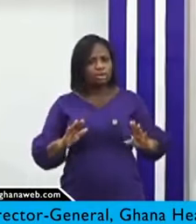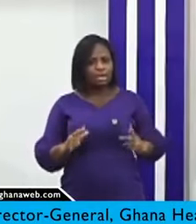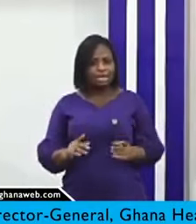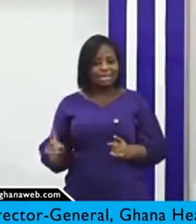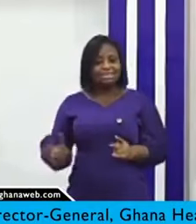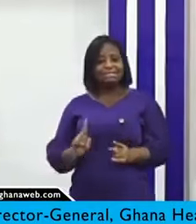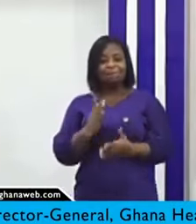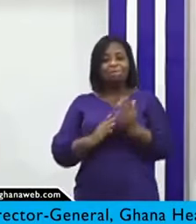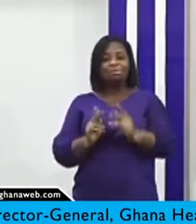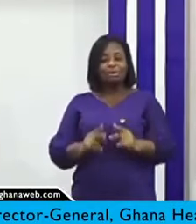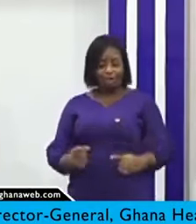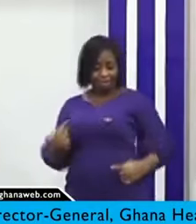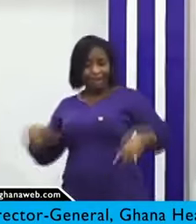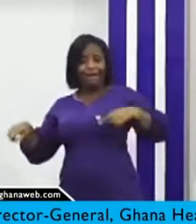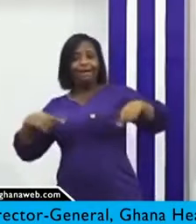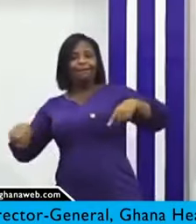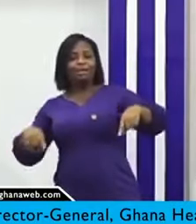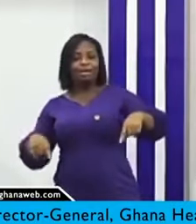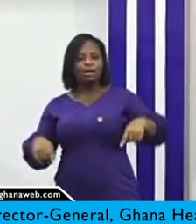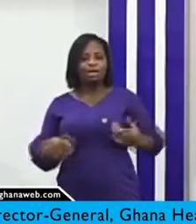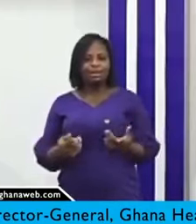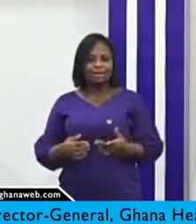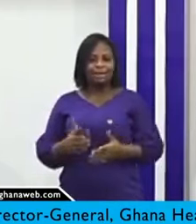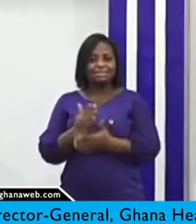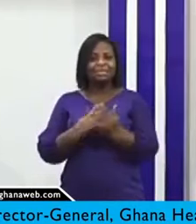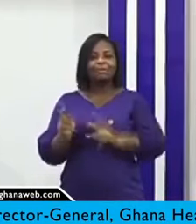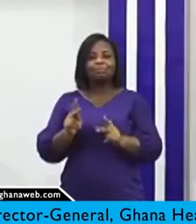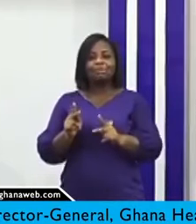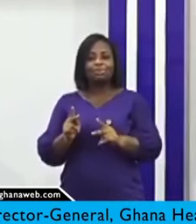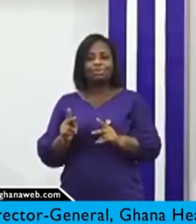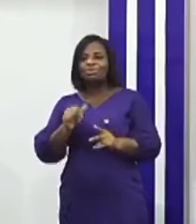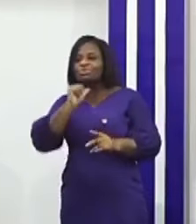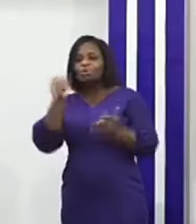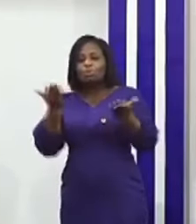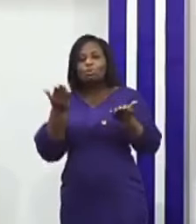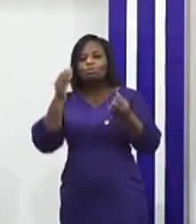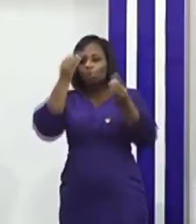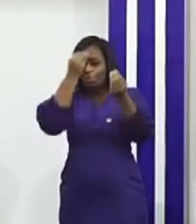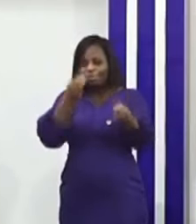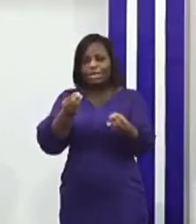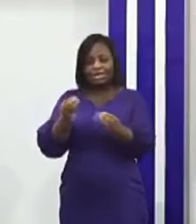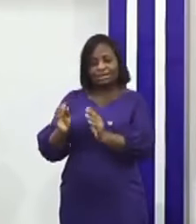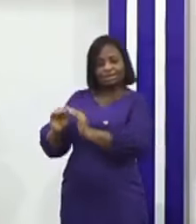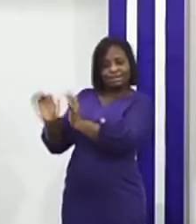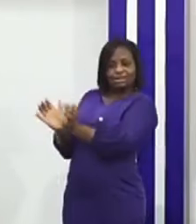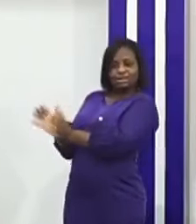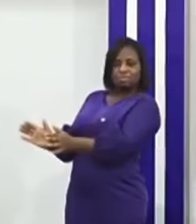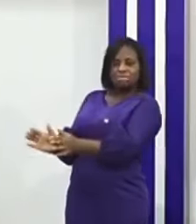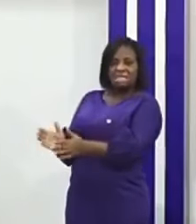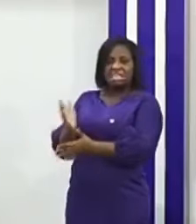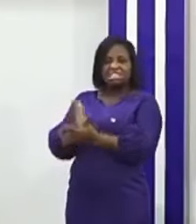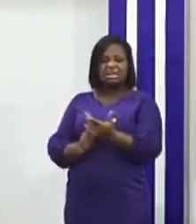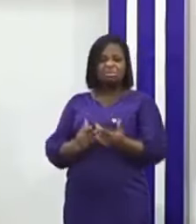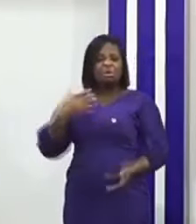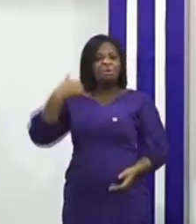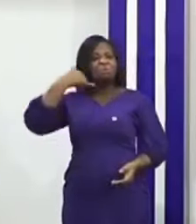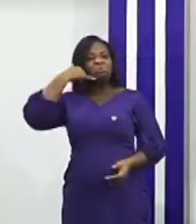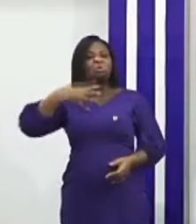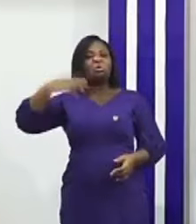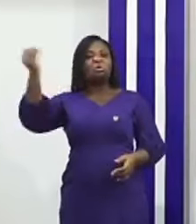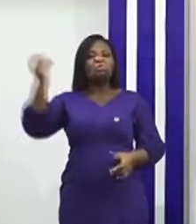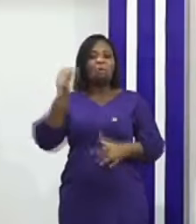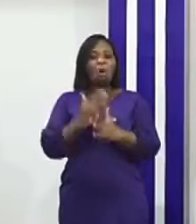approach, those who are evading their isolation, those who are either switching off their phones or they are running